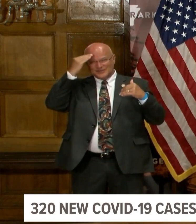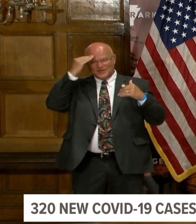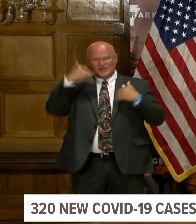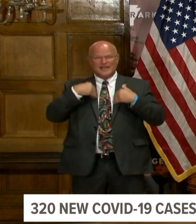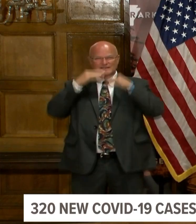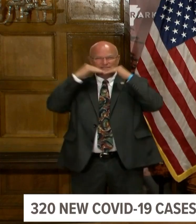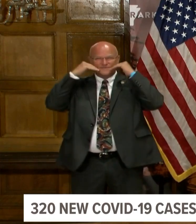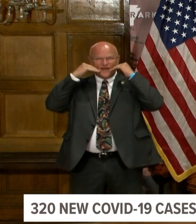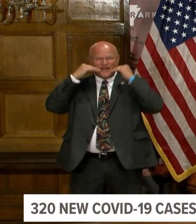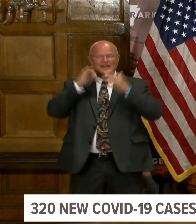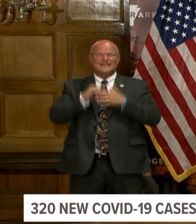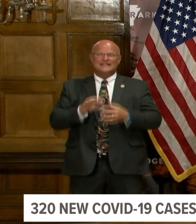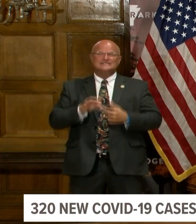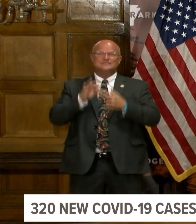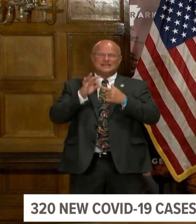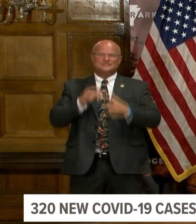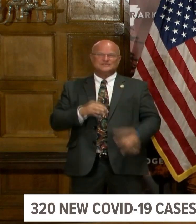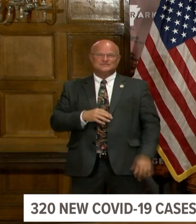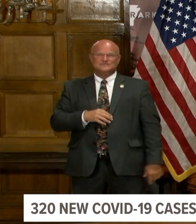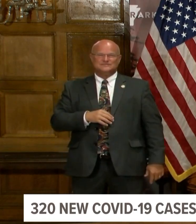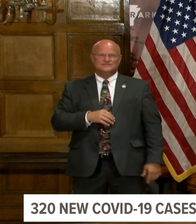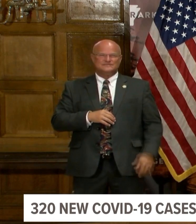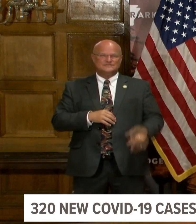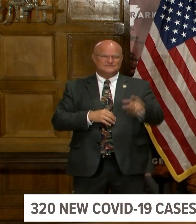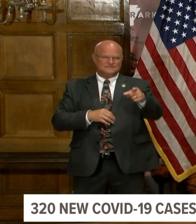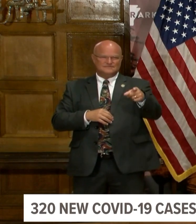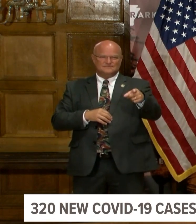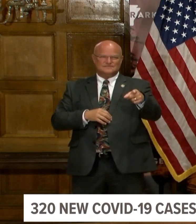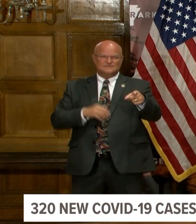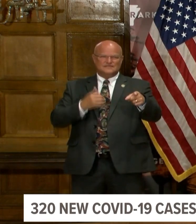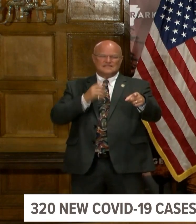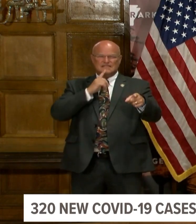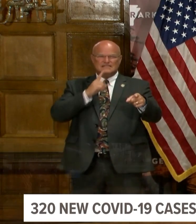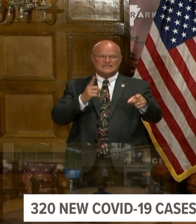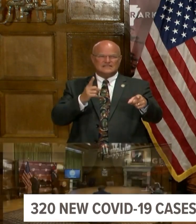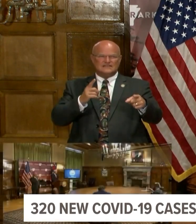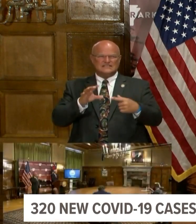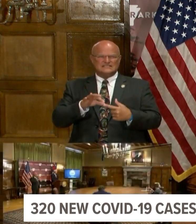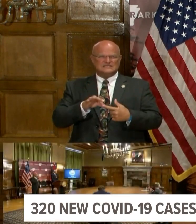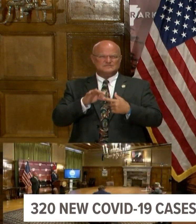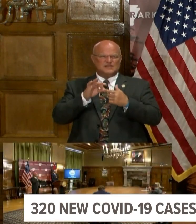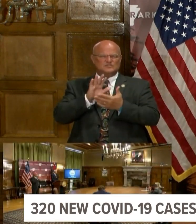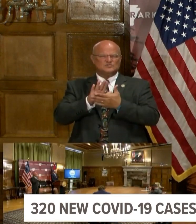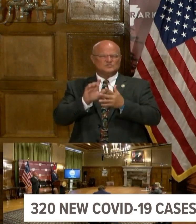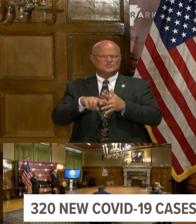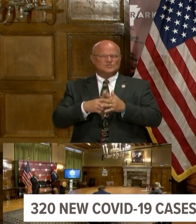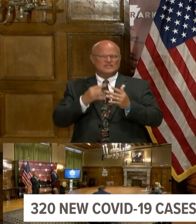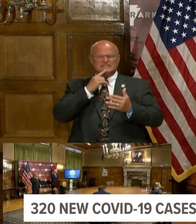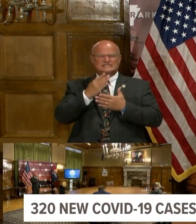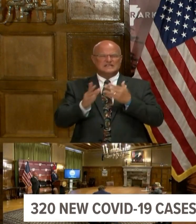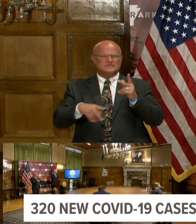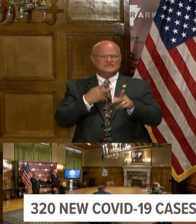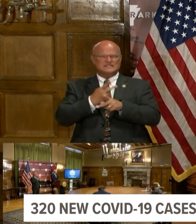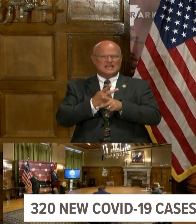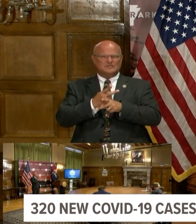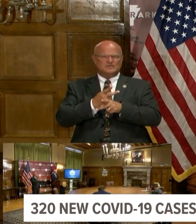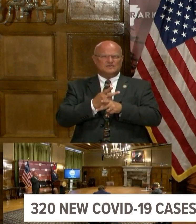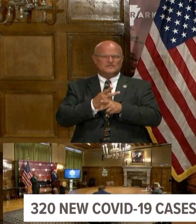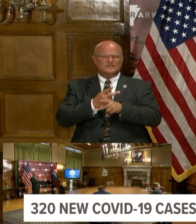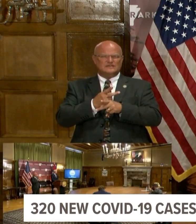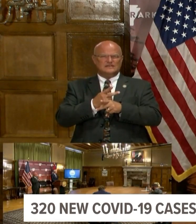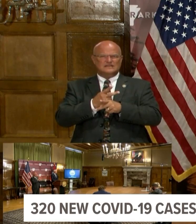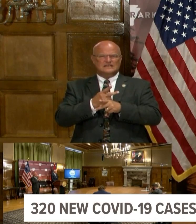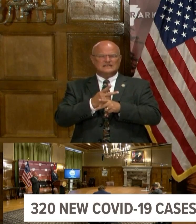on their face, and that's pretty special. Governor, is there, especially with school starting today, is there some type of tipping